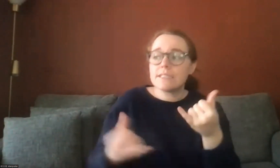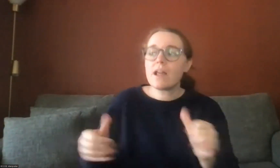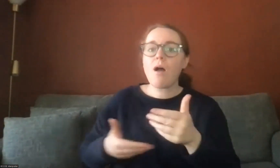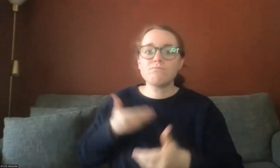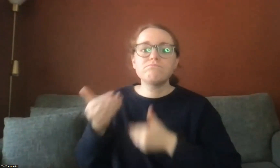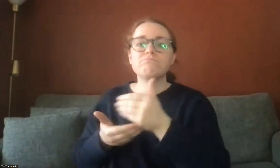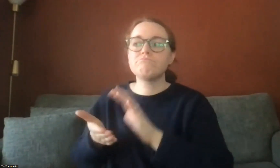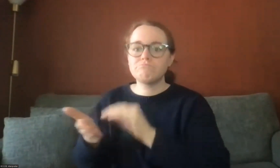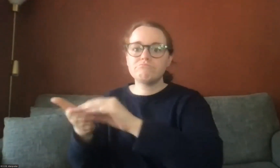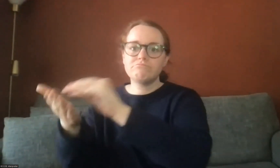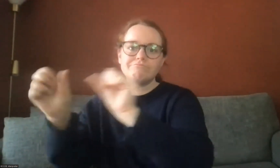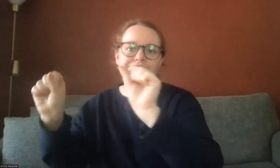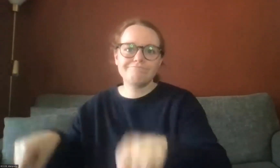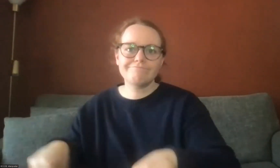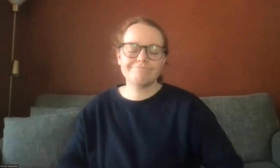your business.